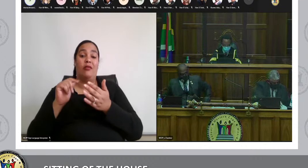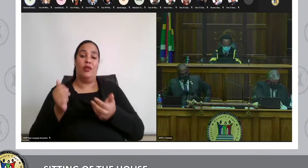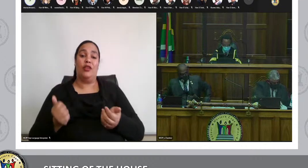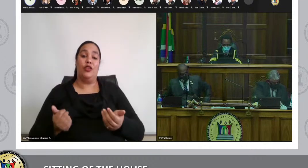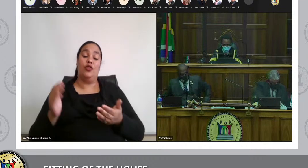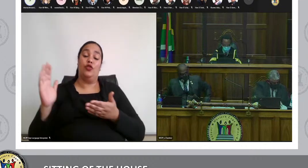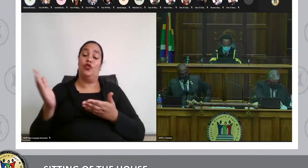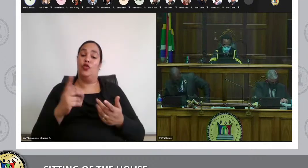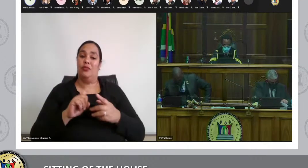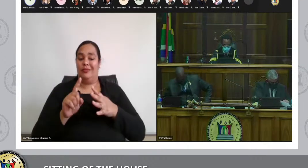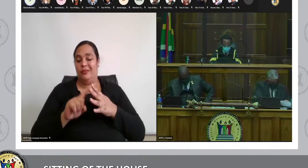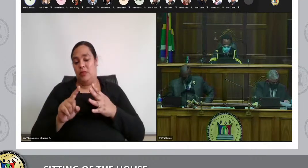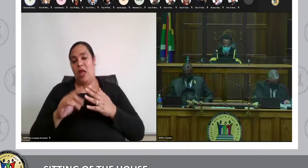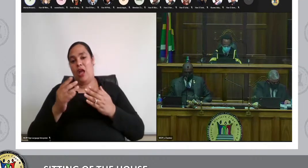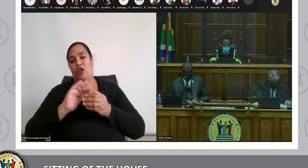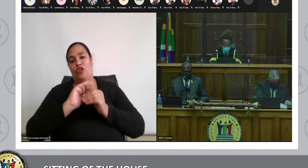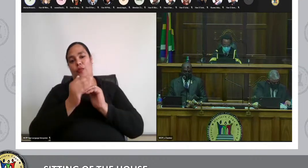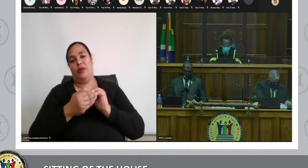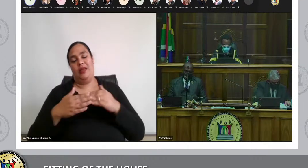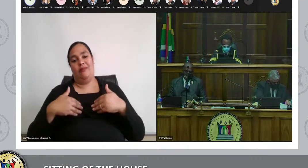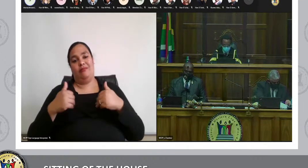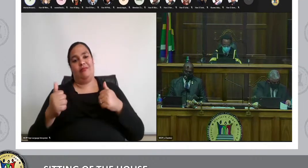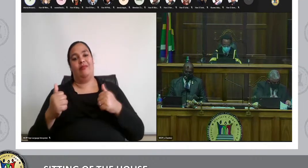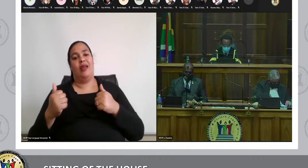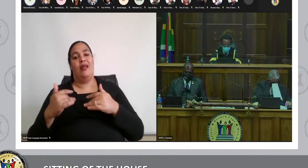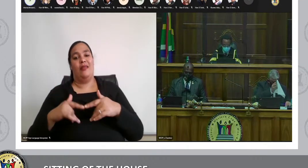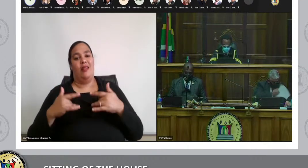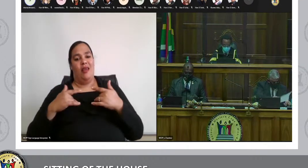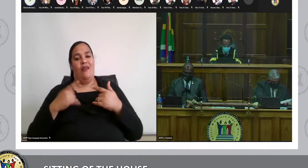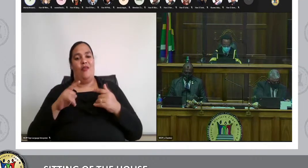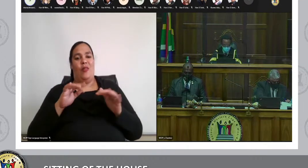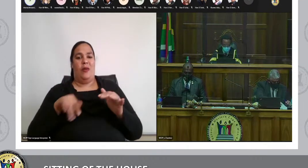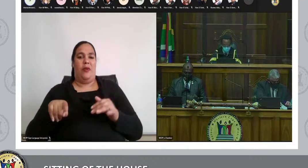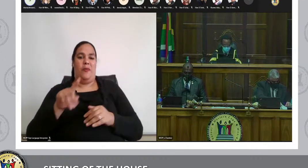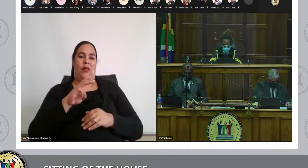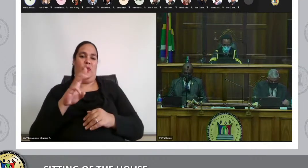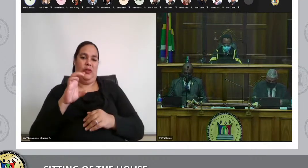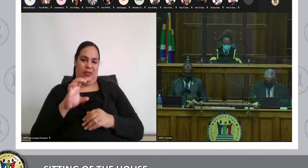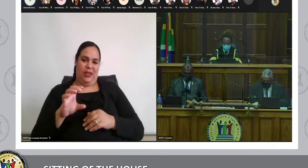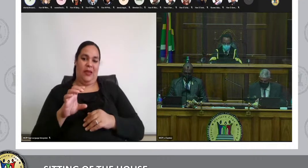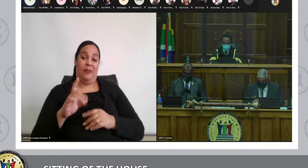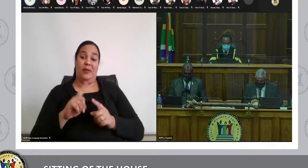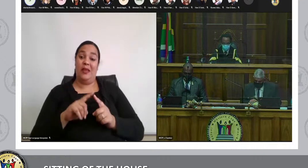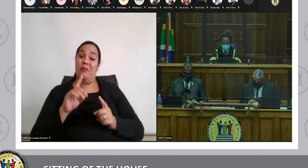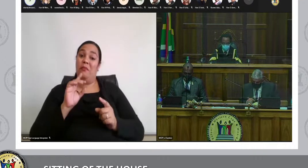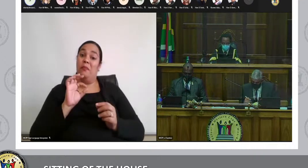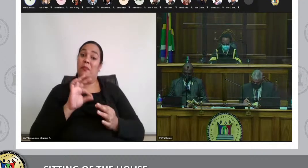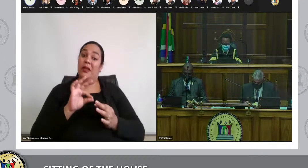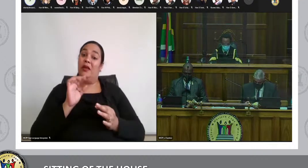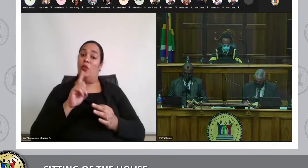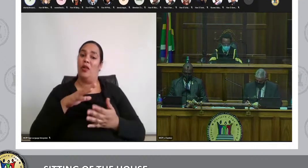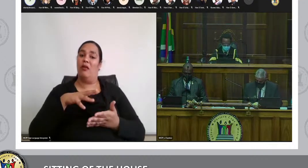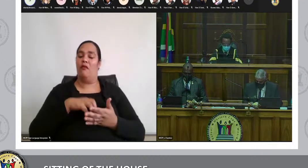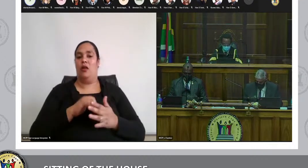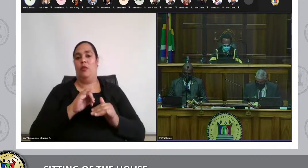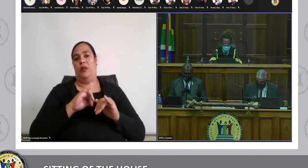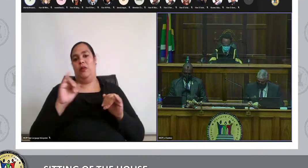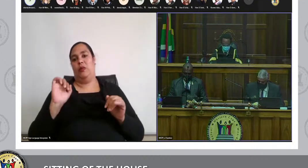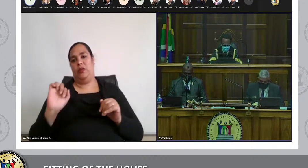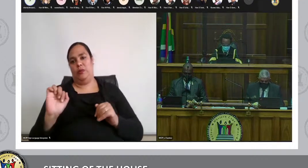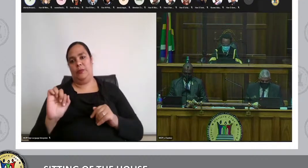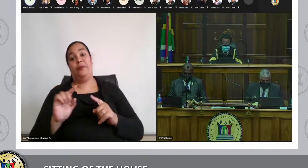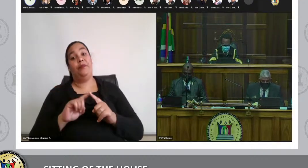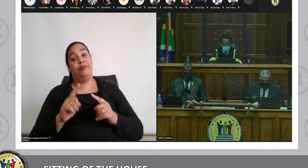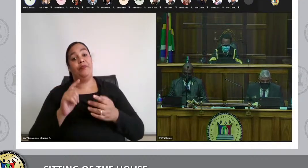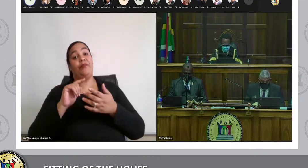series of measures to protect the well-being and livelihoods of residents in the Western Cape, in particular, the most vulnerable.